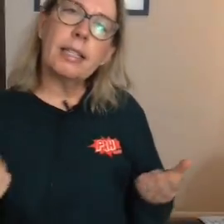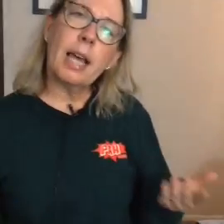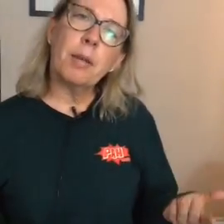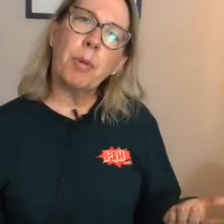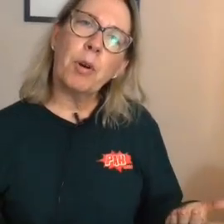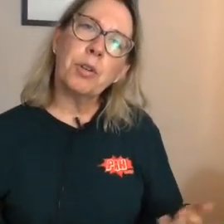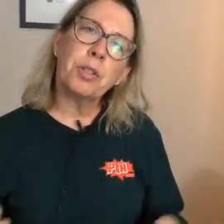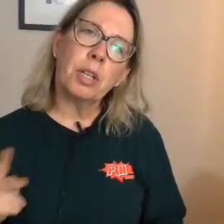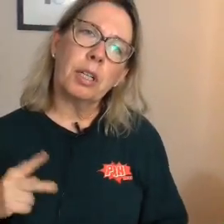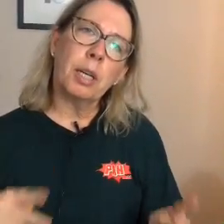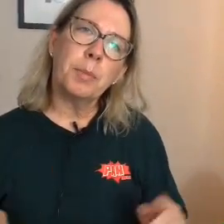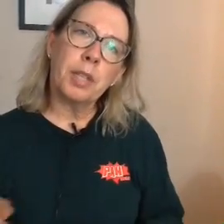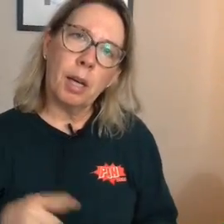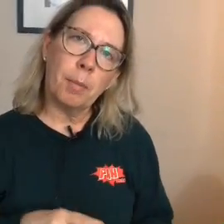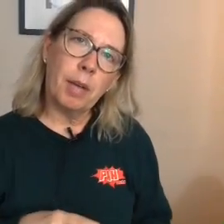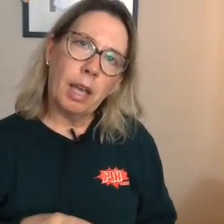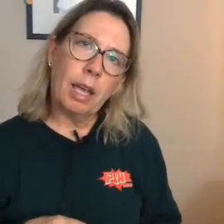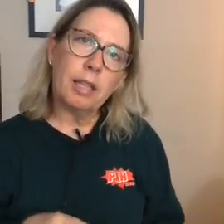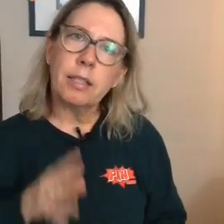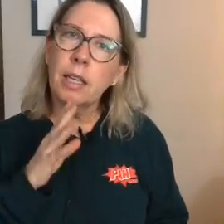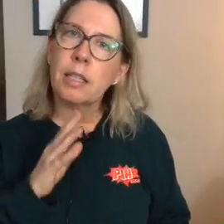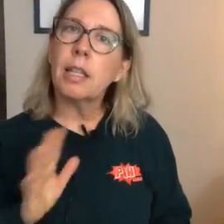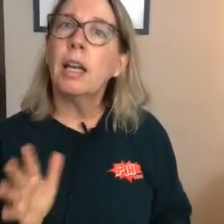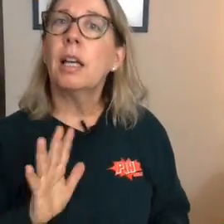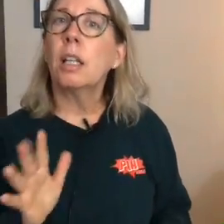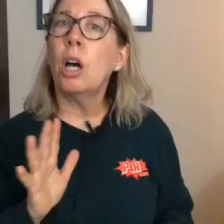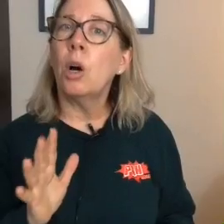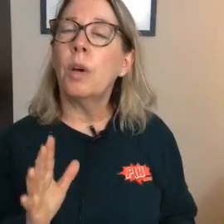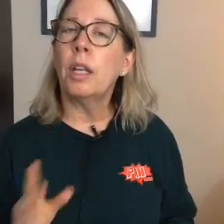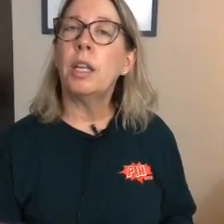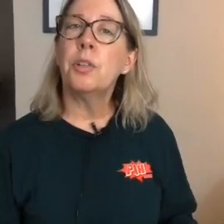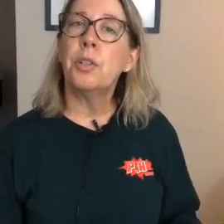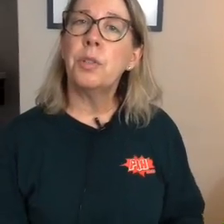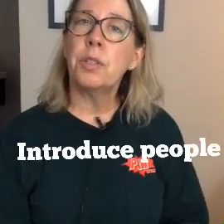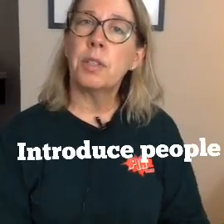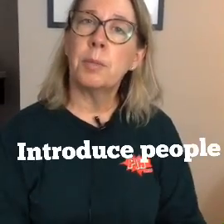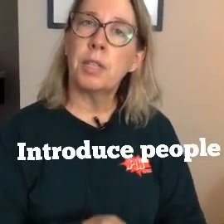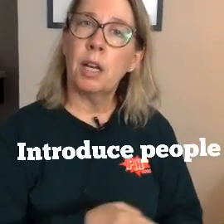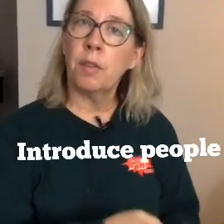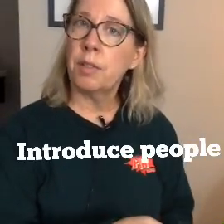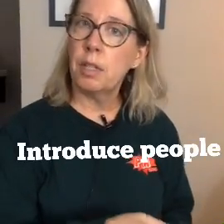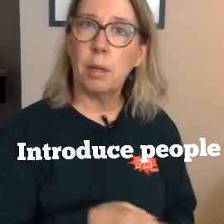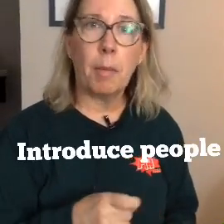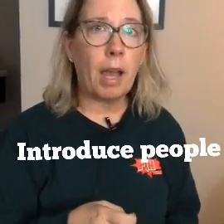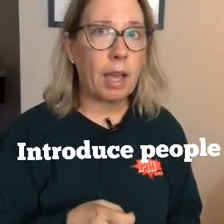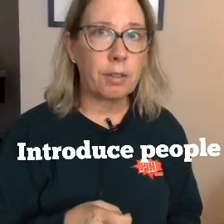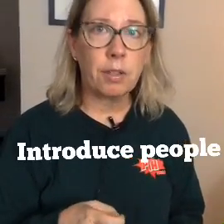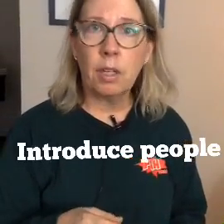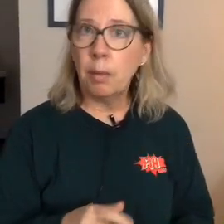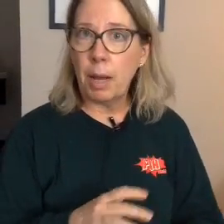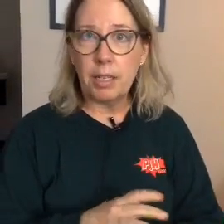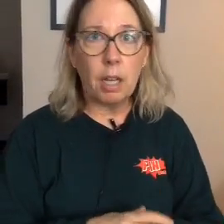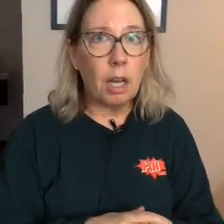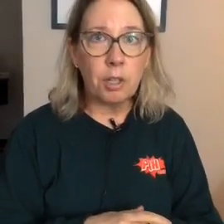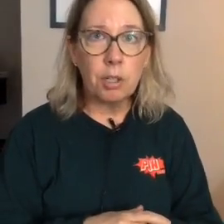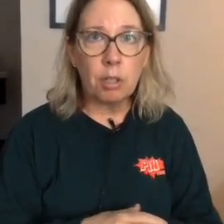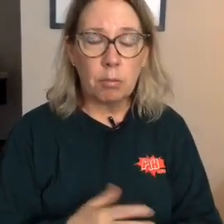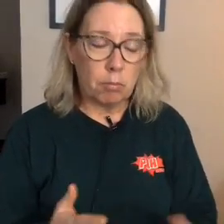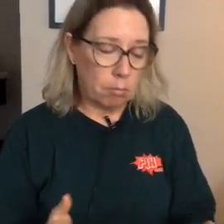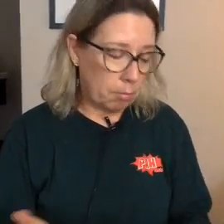that person comes up and says hello and introduces themselves to Max by touch, they